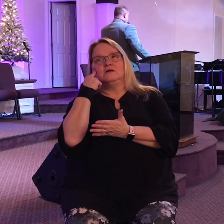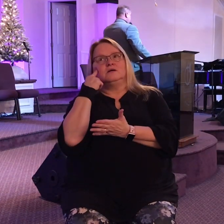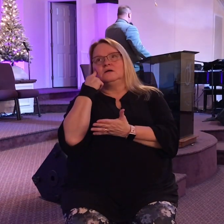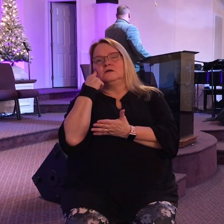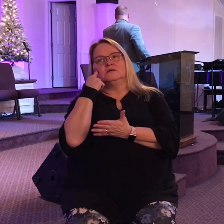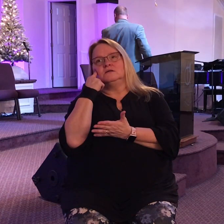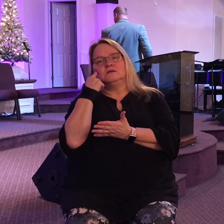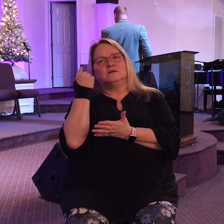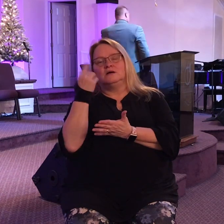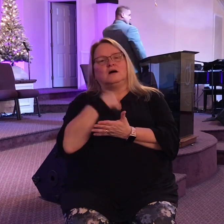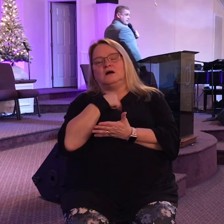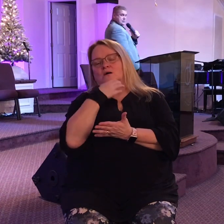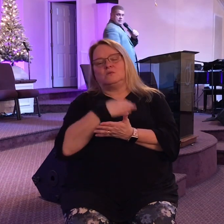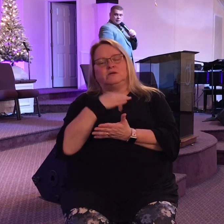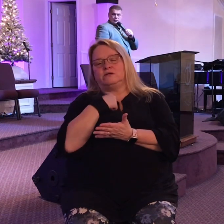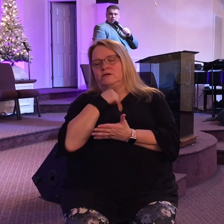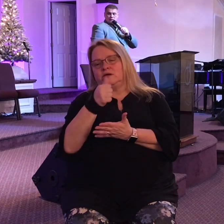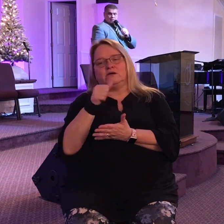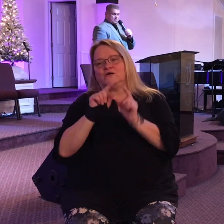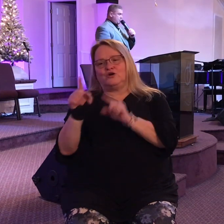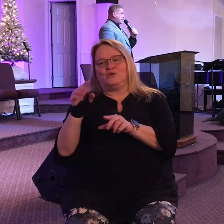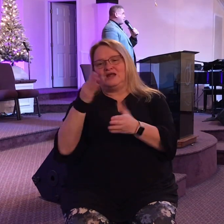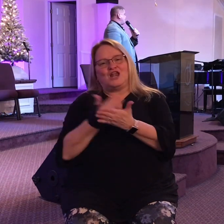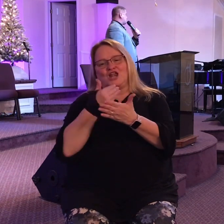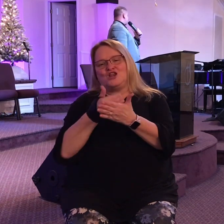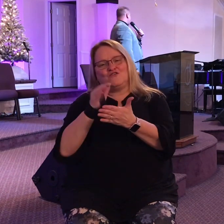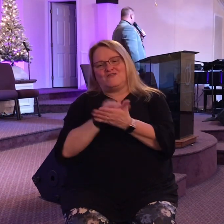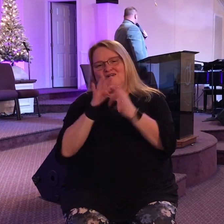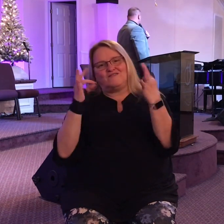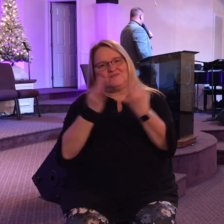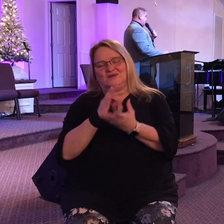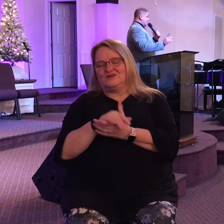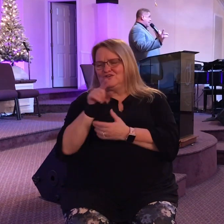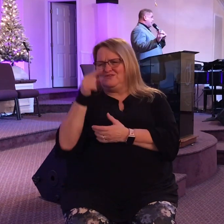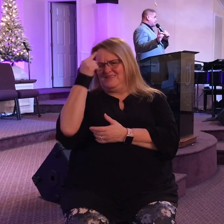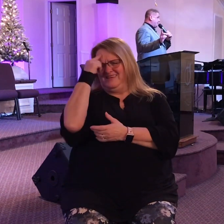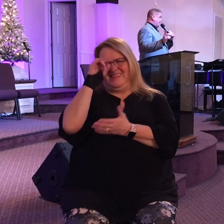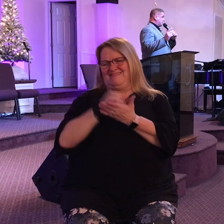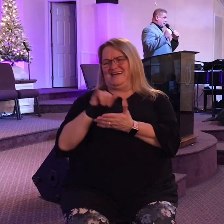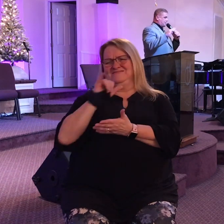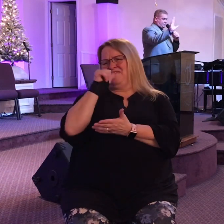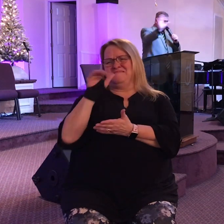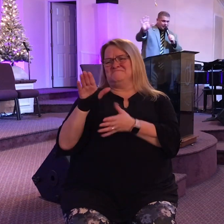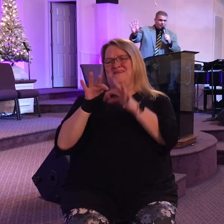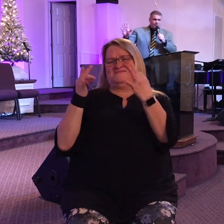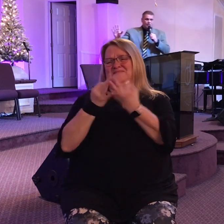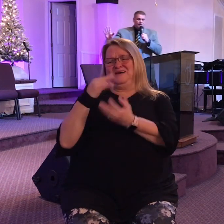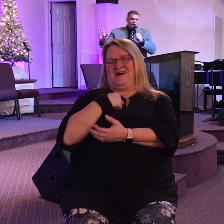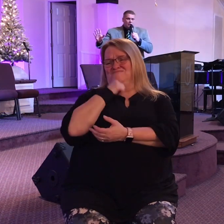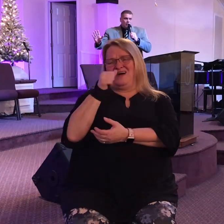room and say, there is no way on God's green earth. Somebody had a mix-up at the hospital. The DNA that is in them is not, never